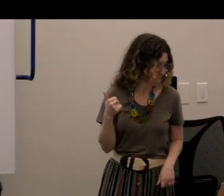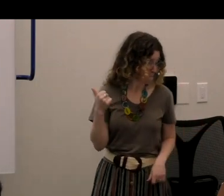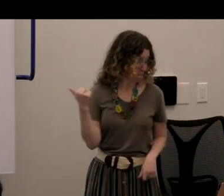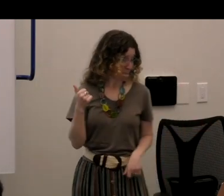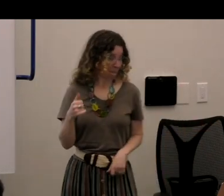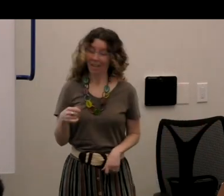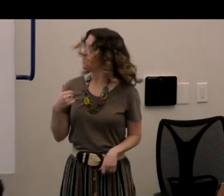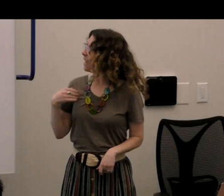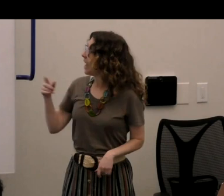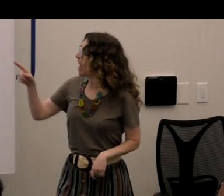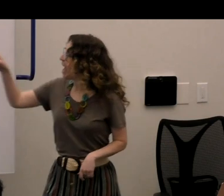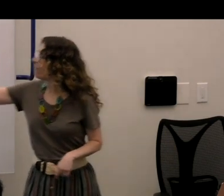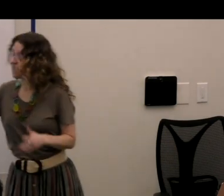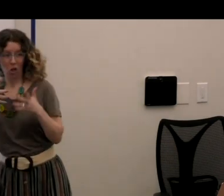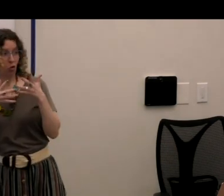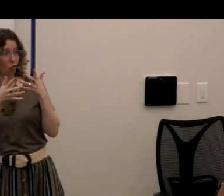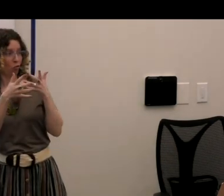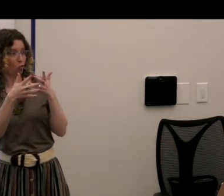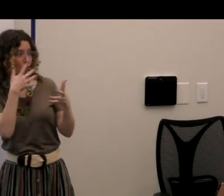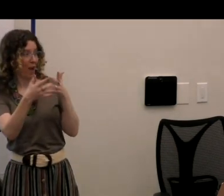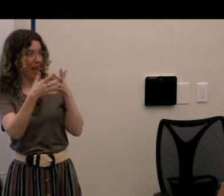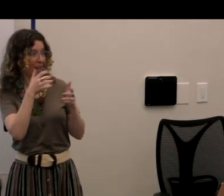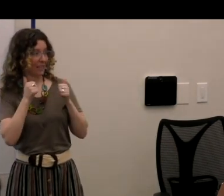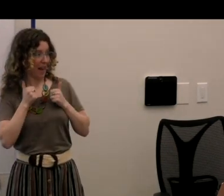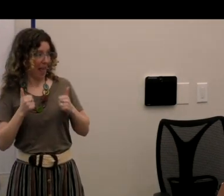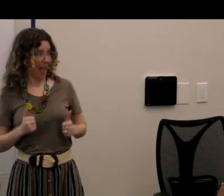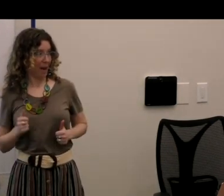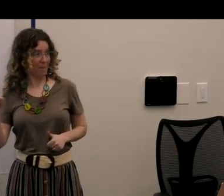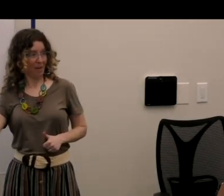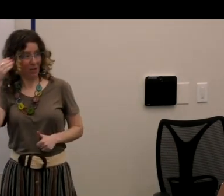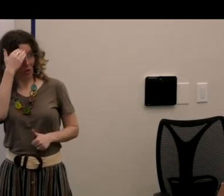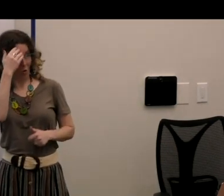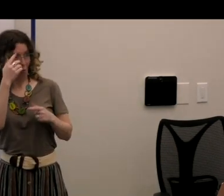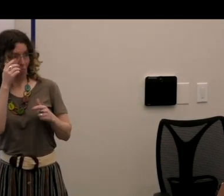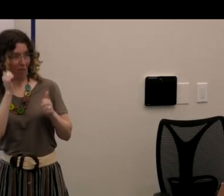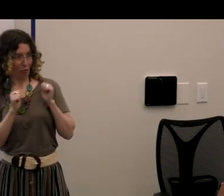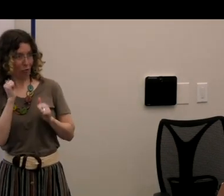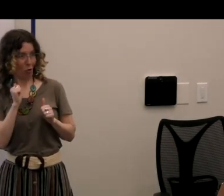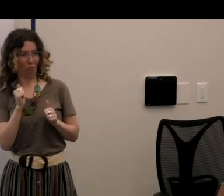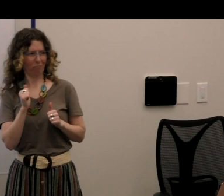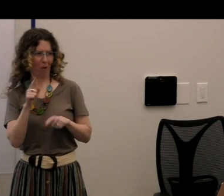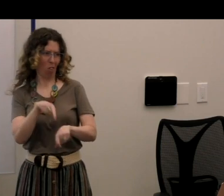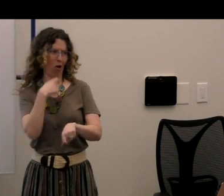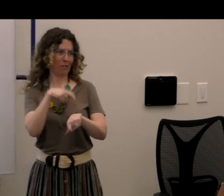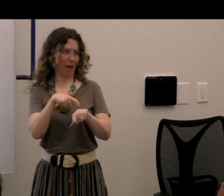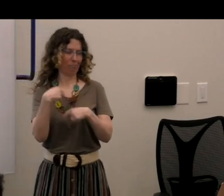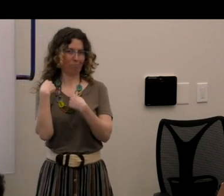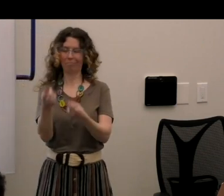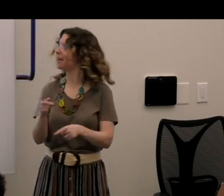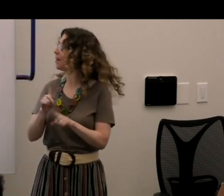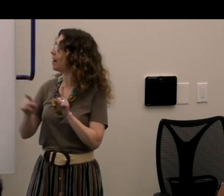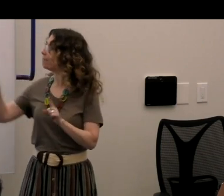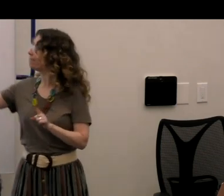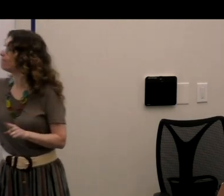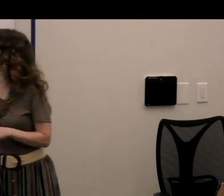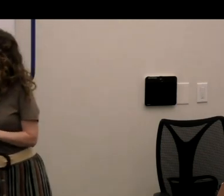They have lots of deaf actors featured on TV right now. And for one example is Grey's Anatomy. I don't know if you're familiar